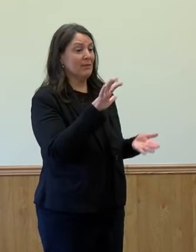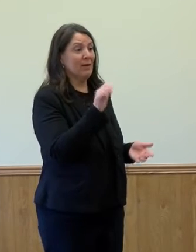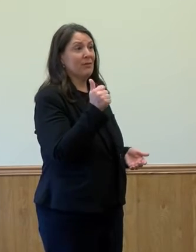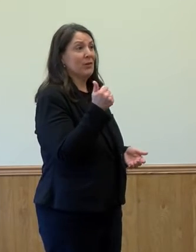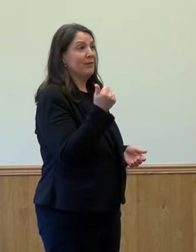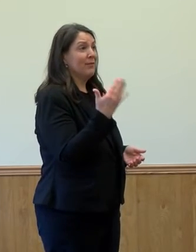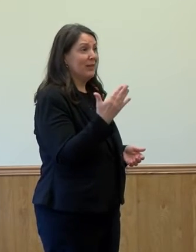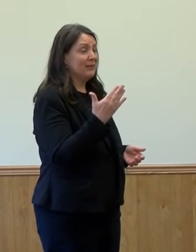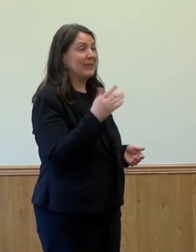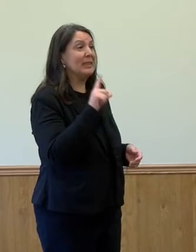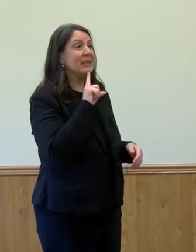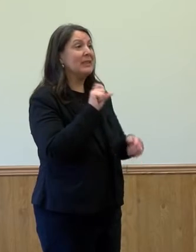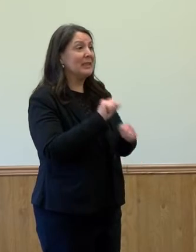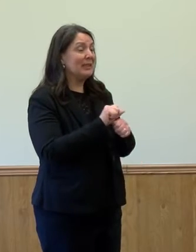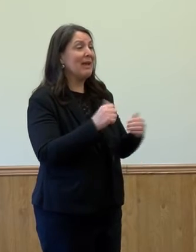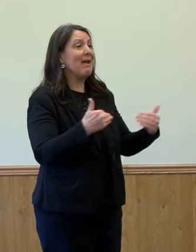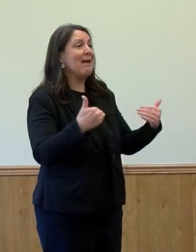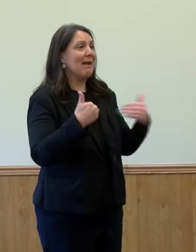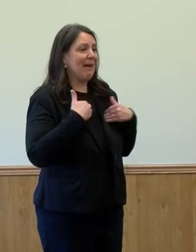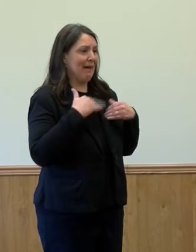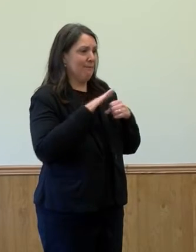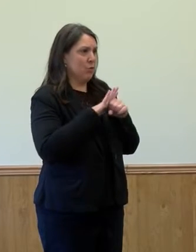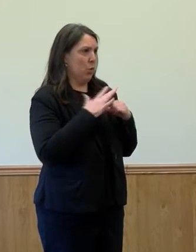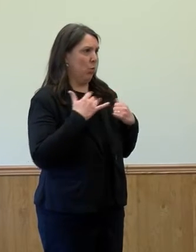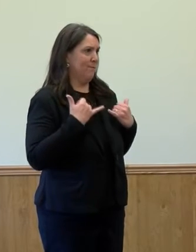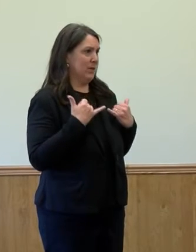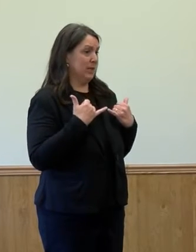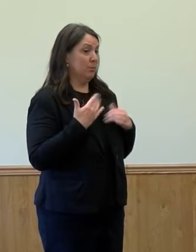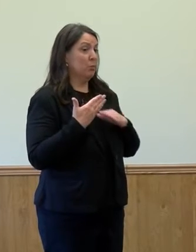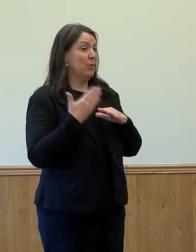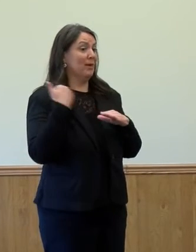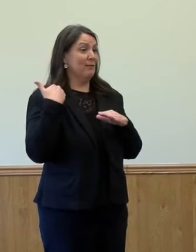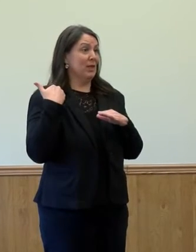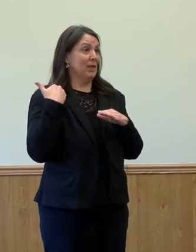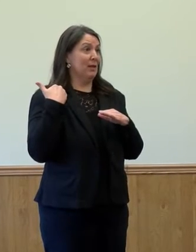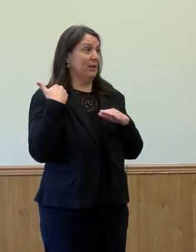2,515 active cases currently. Previously, we had